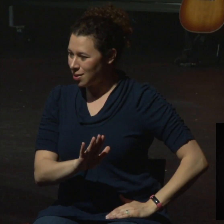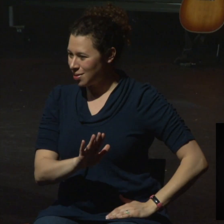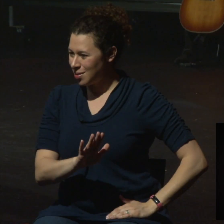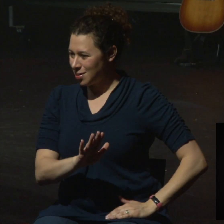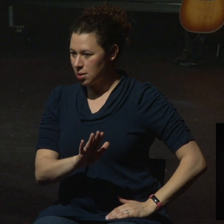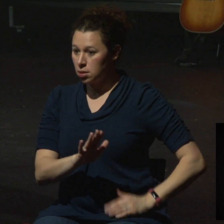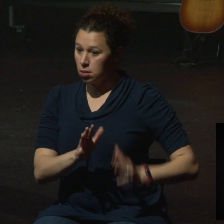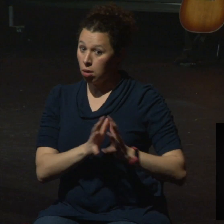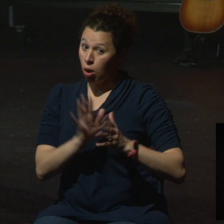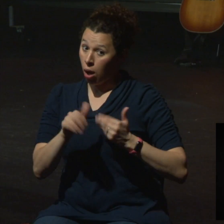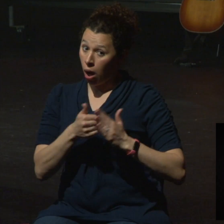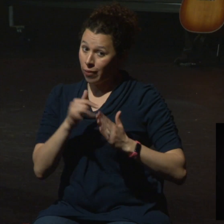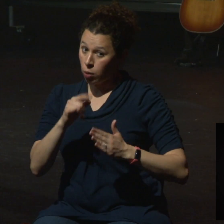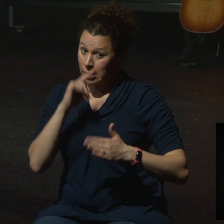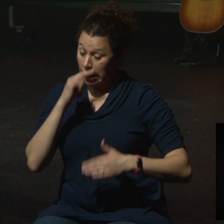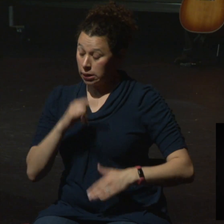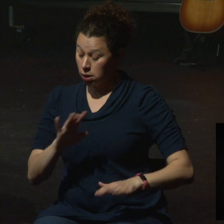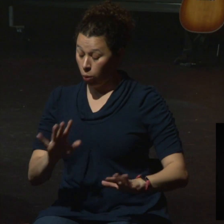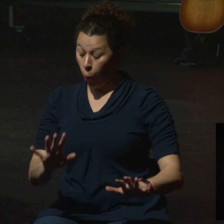Knucklehead kids.